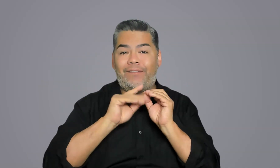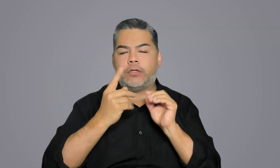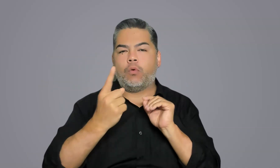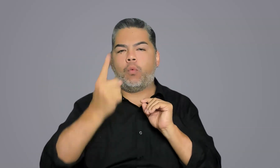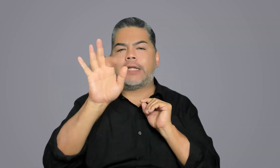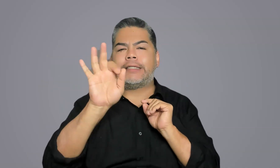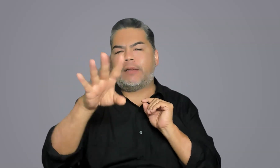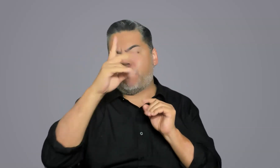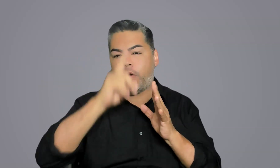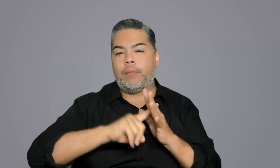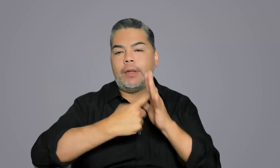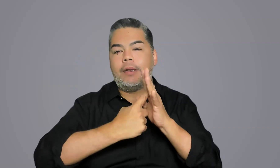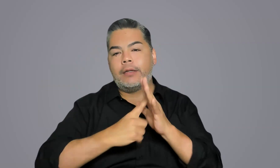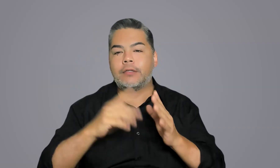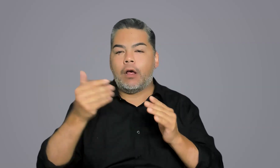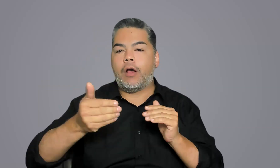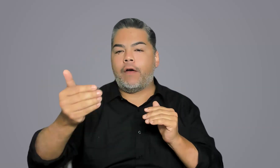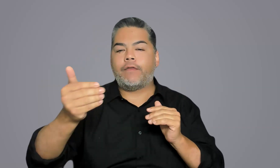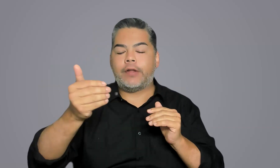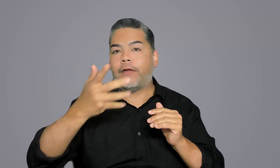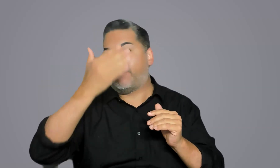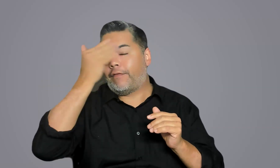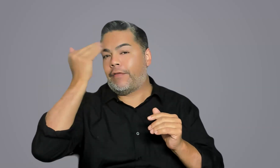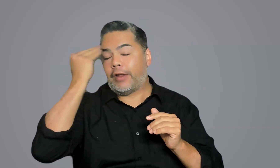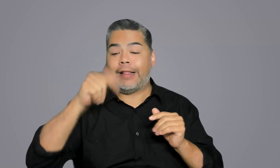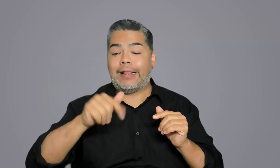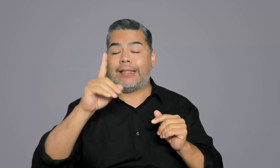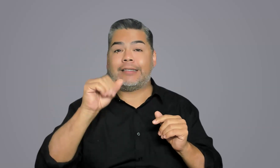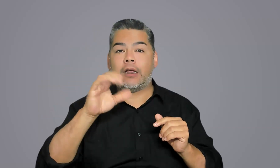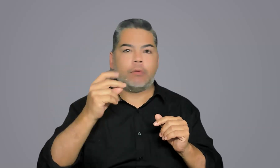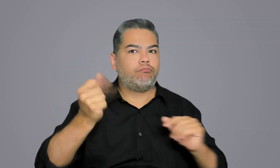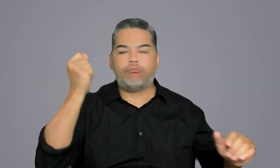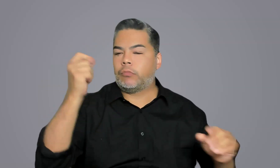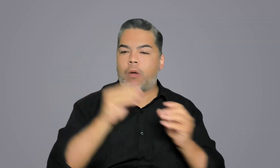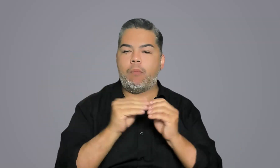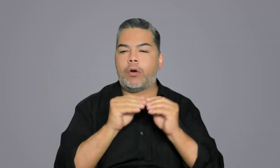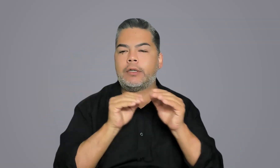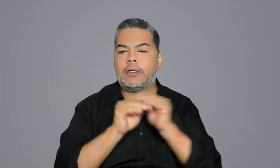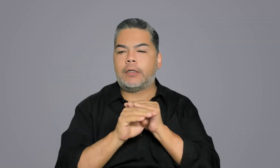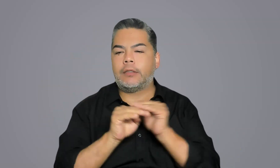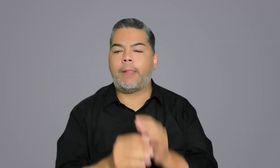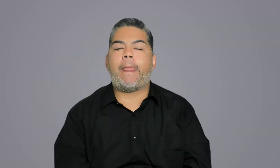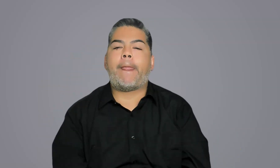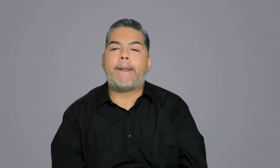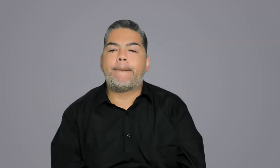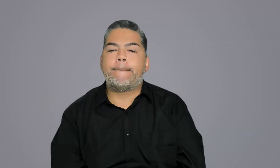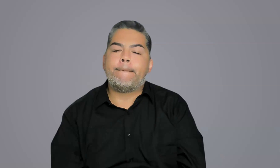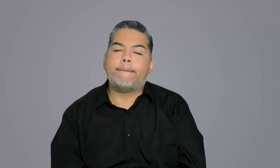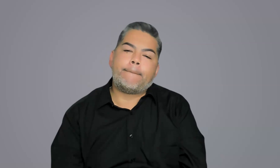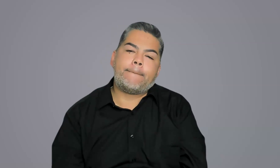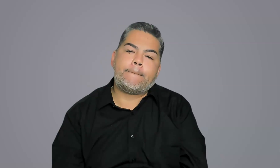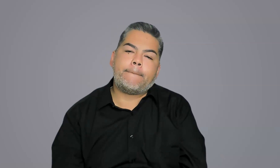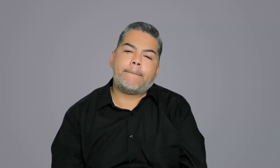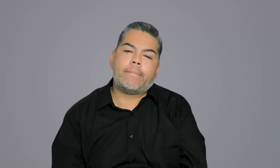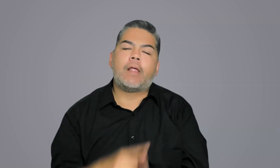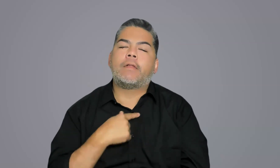for beginners often overlook that can make document instantly more accessible? Yeah, I love this question. There's quite a lot in there, but